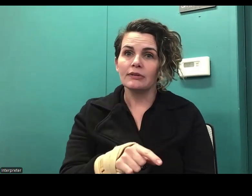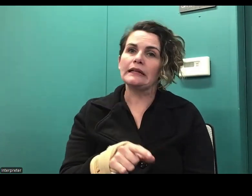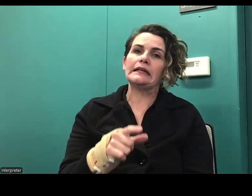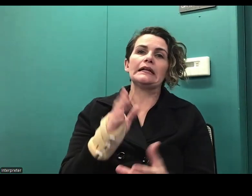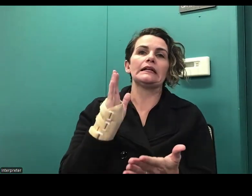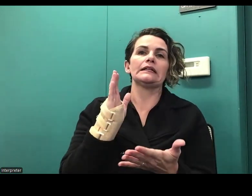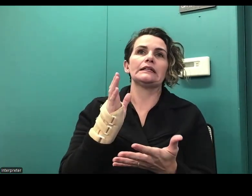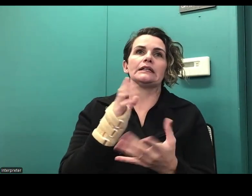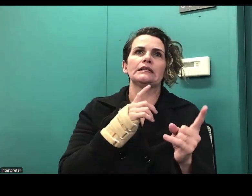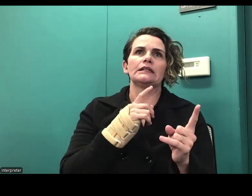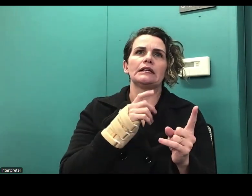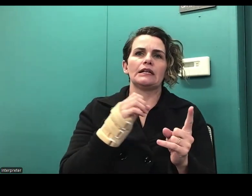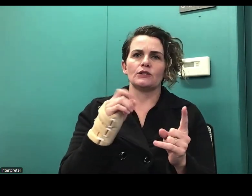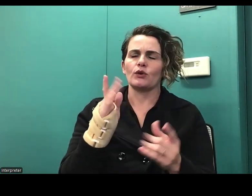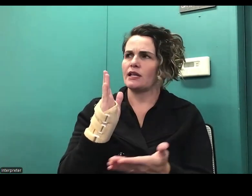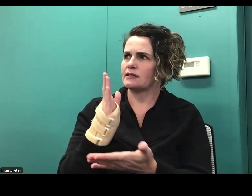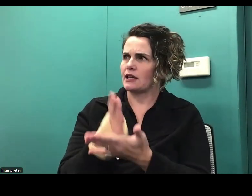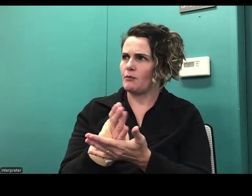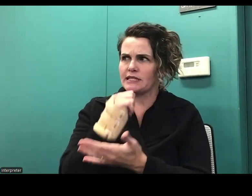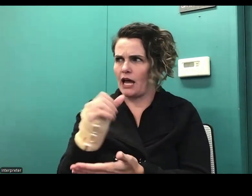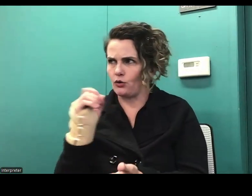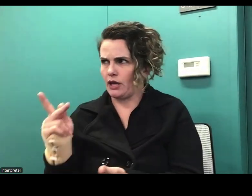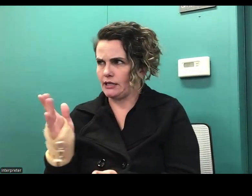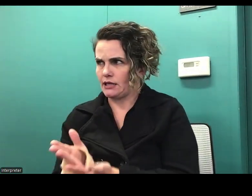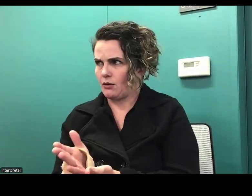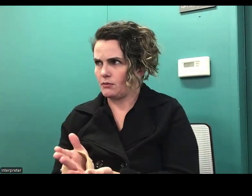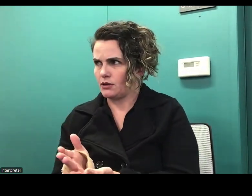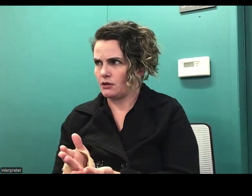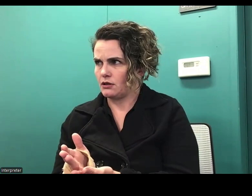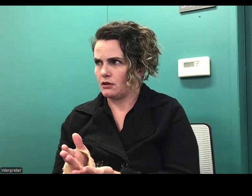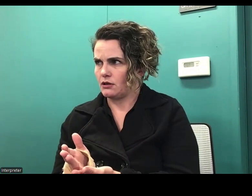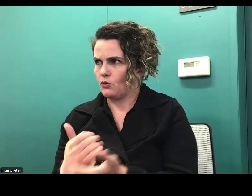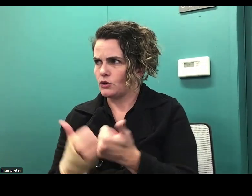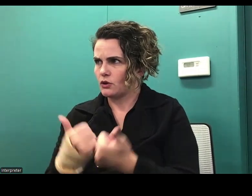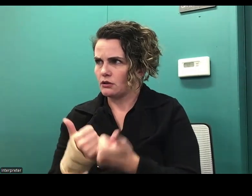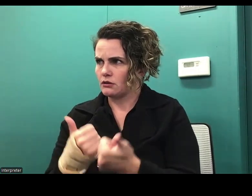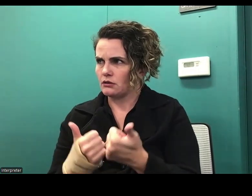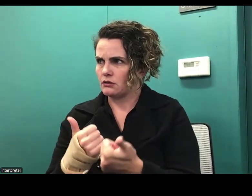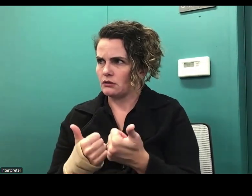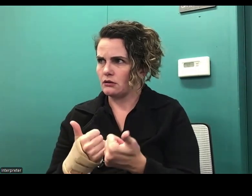is really confusing. And you have to develop some strategies. I'm going to make Adam in charge of that.